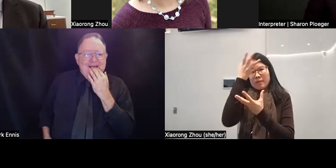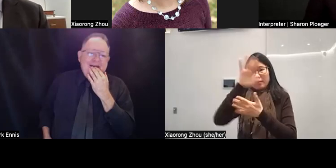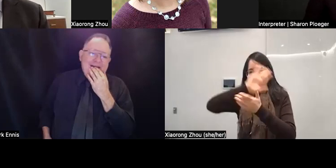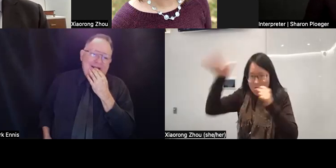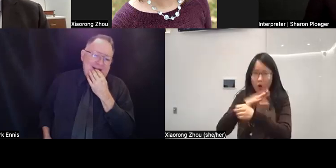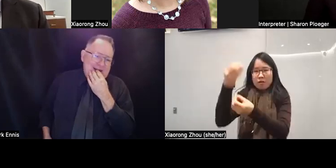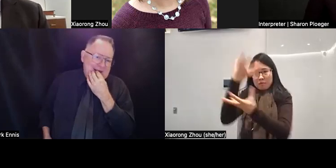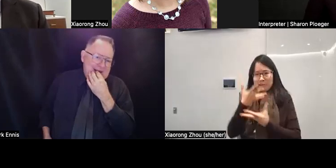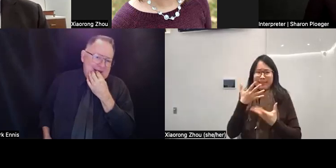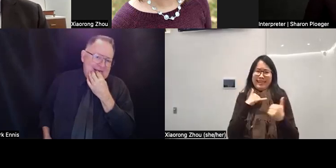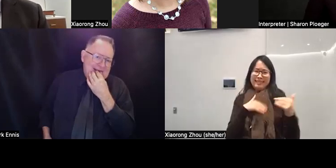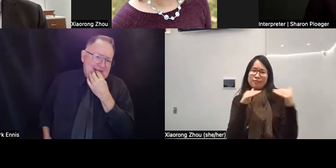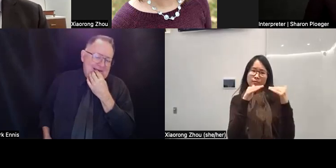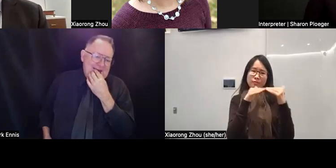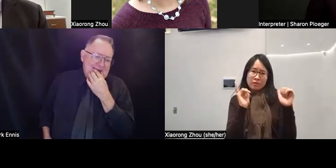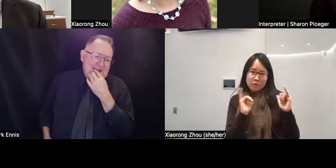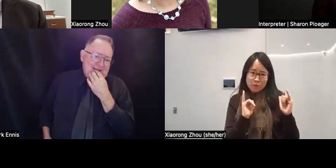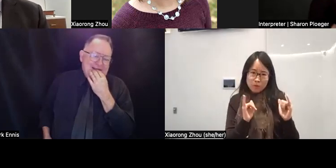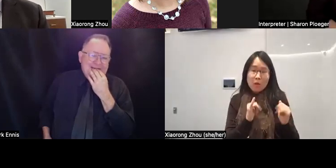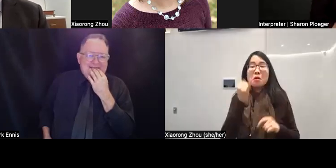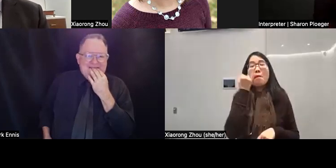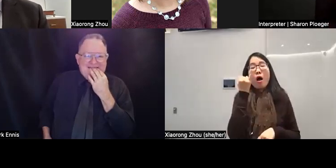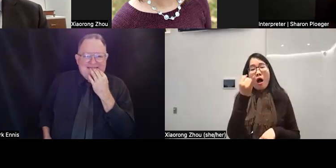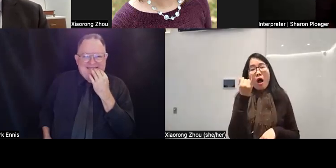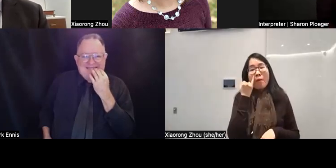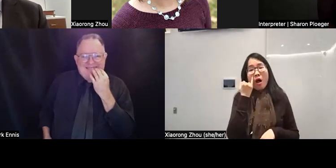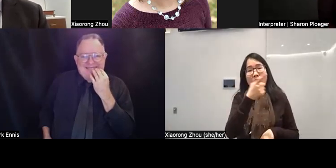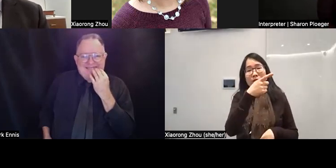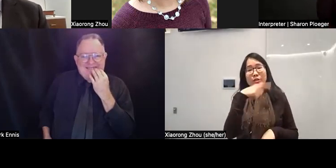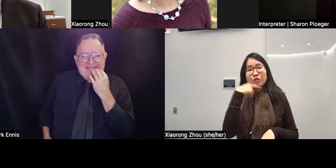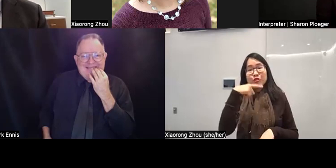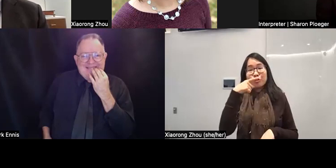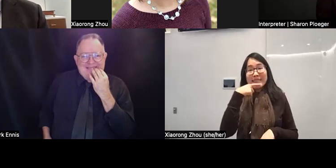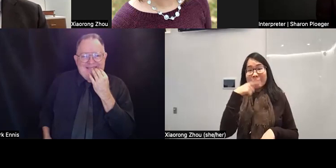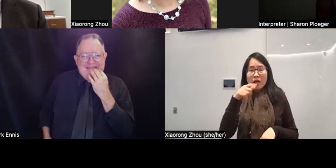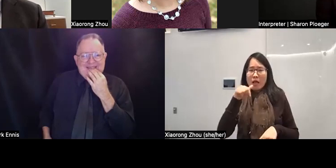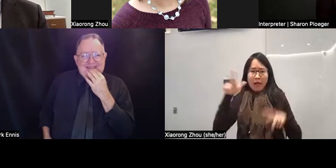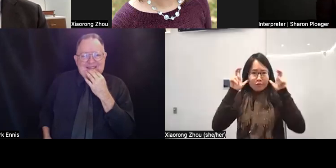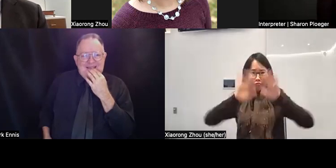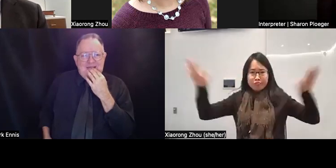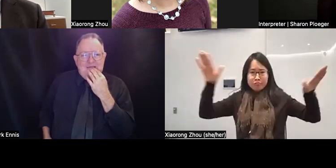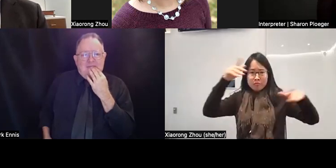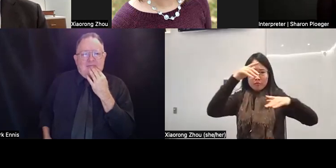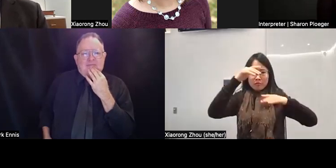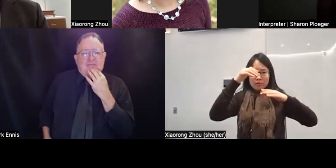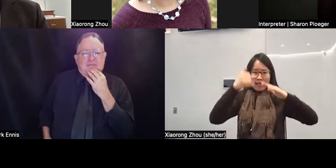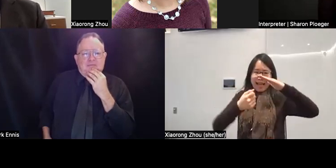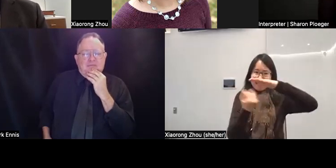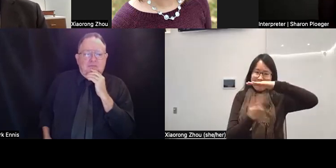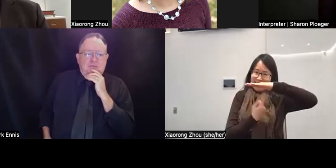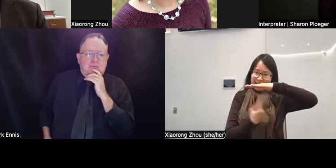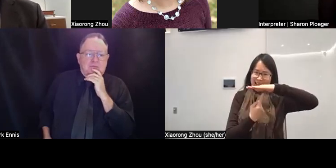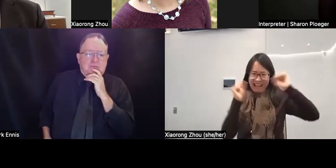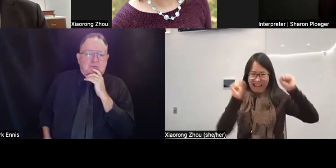status. A lot of information is being lost, and people in deaf education are not being taught the same information as hearing